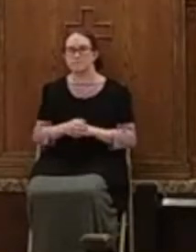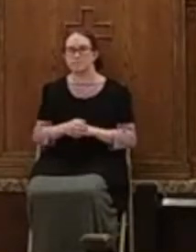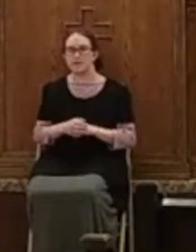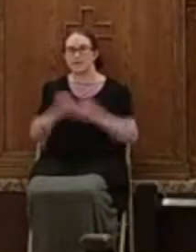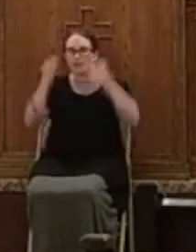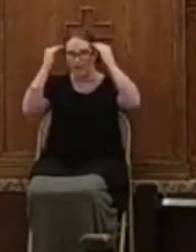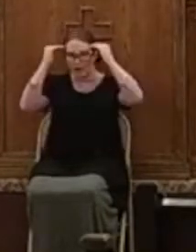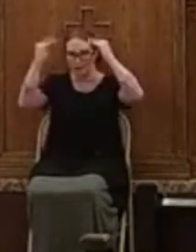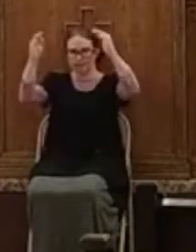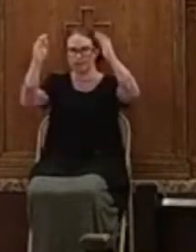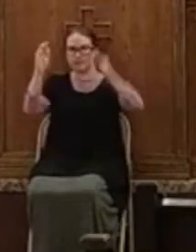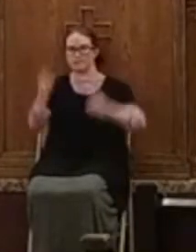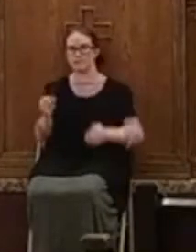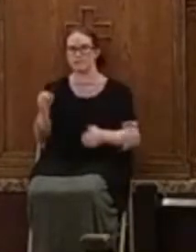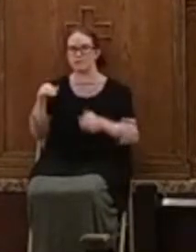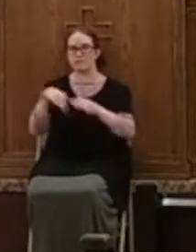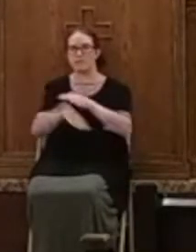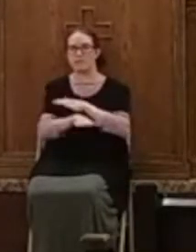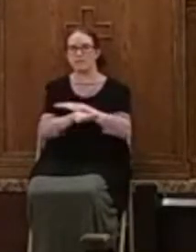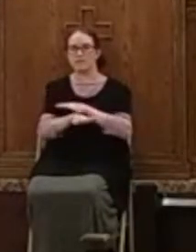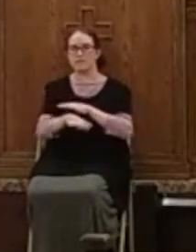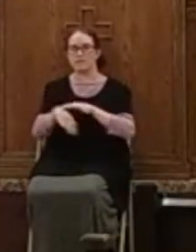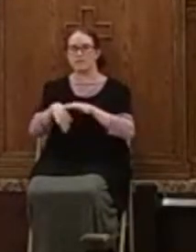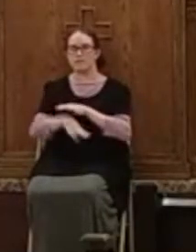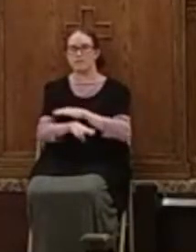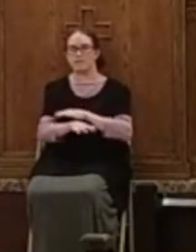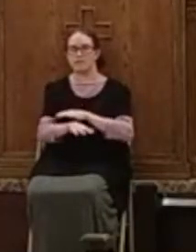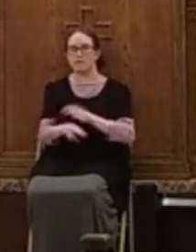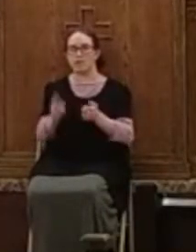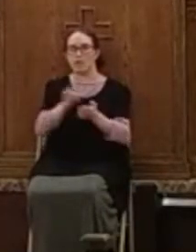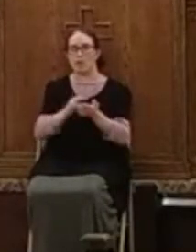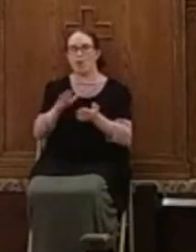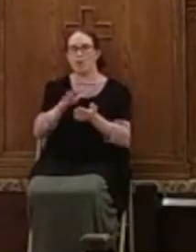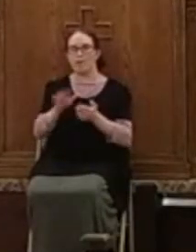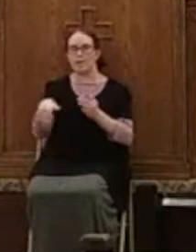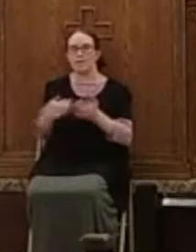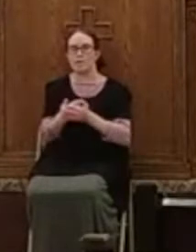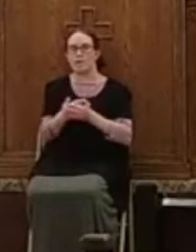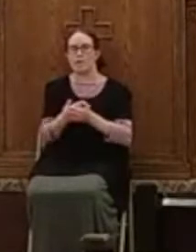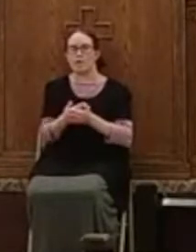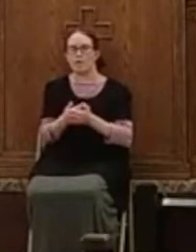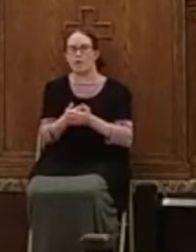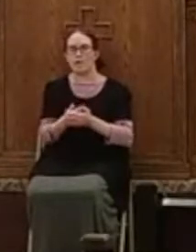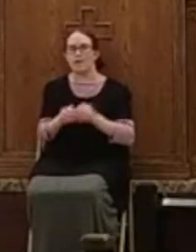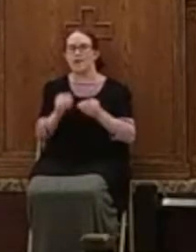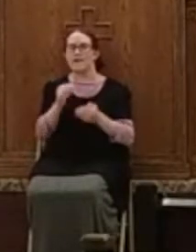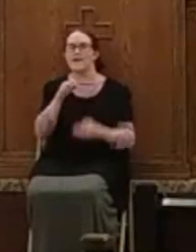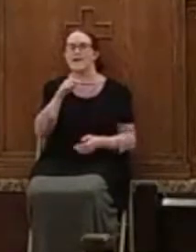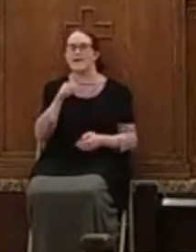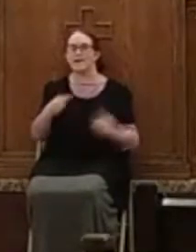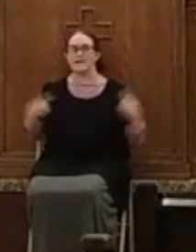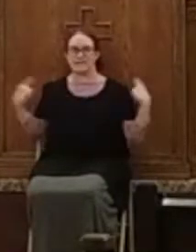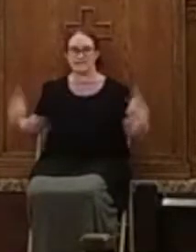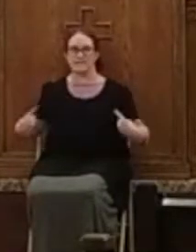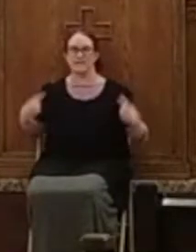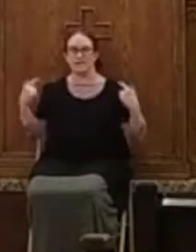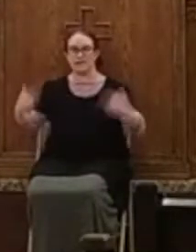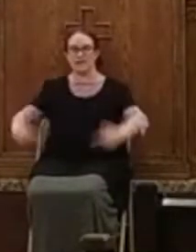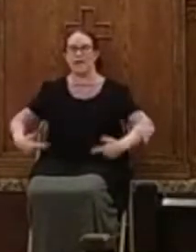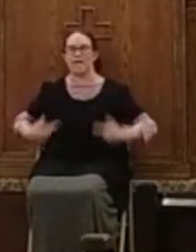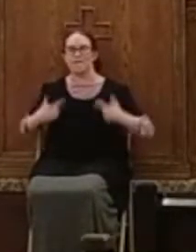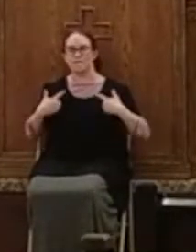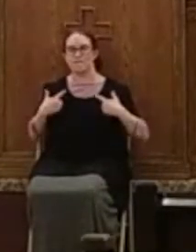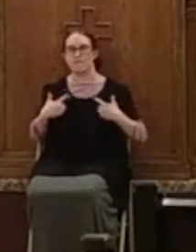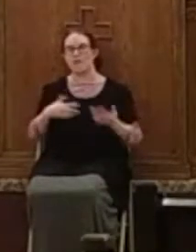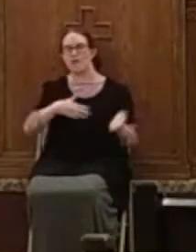the high priest was to go into the holiest of all, and he had sin in his own life,